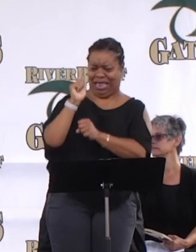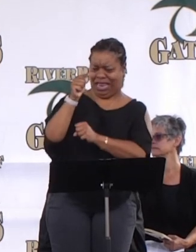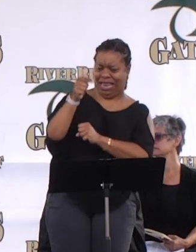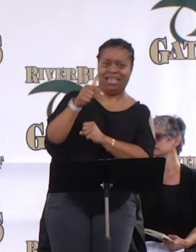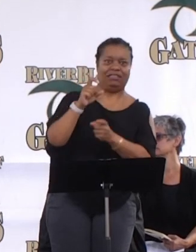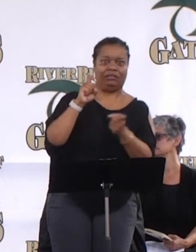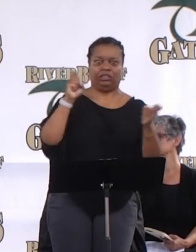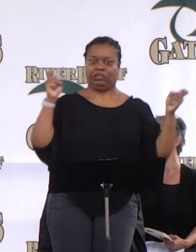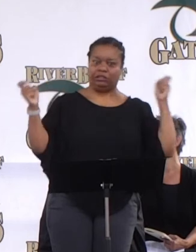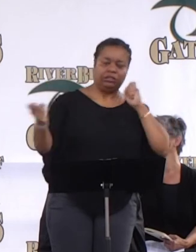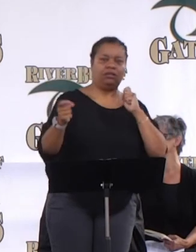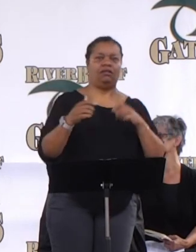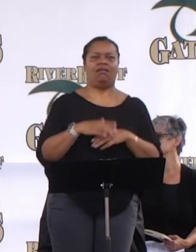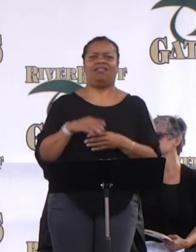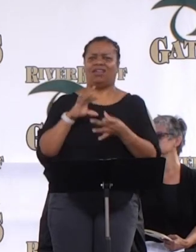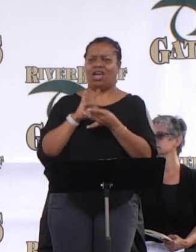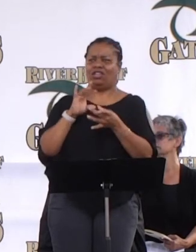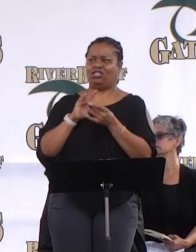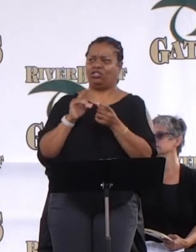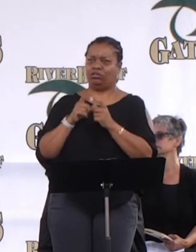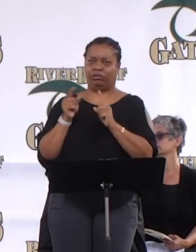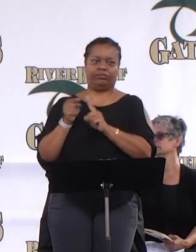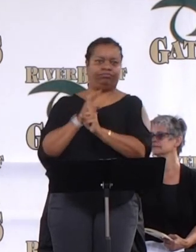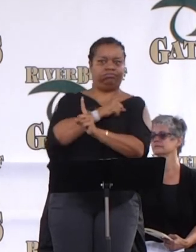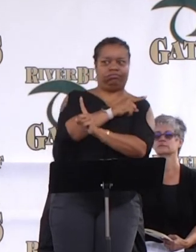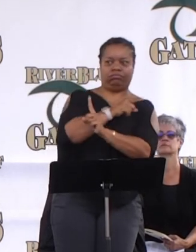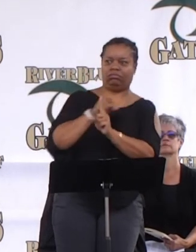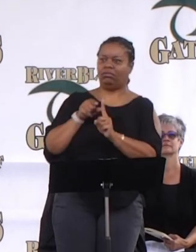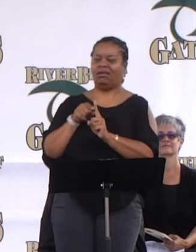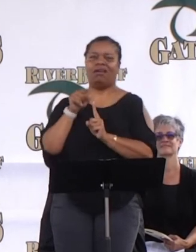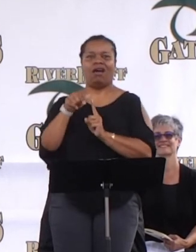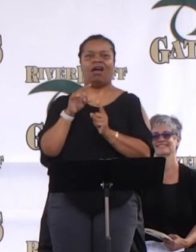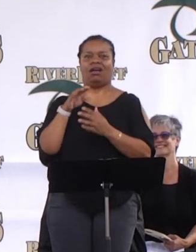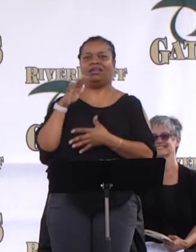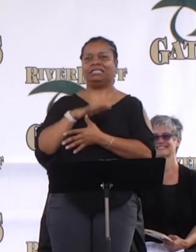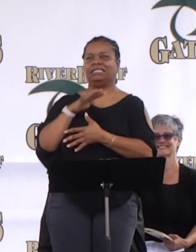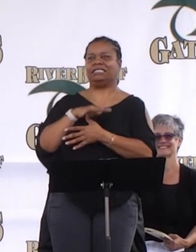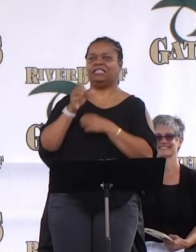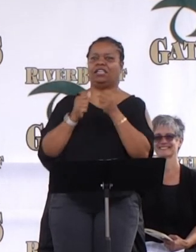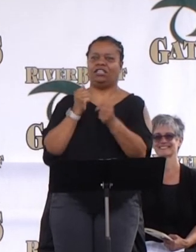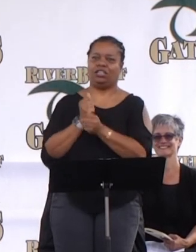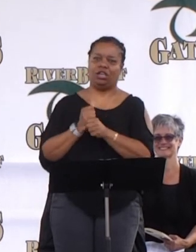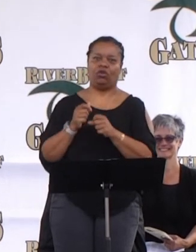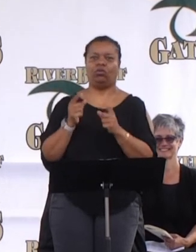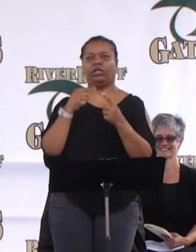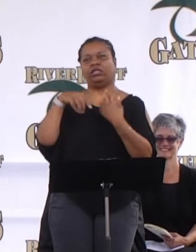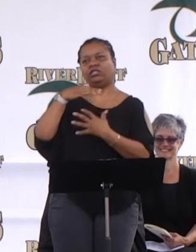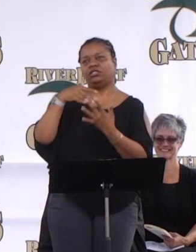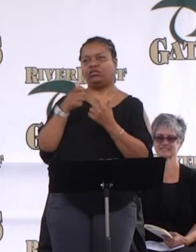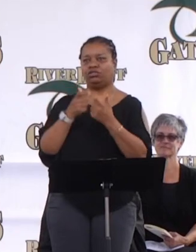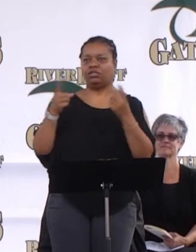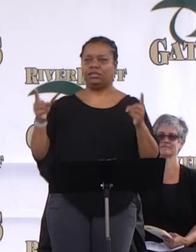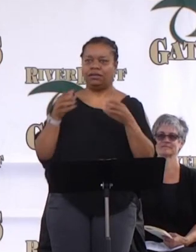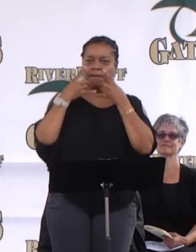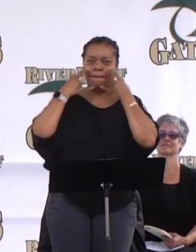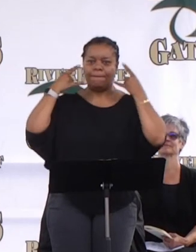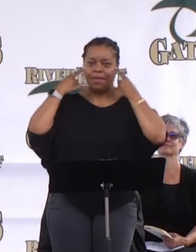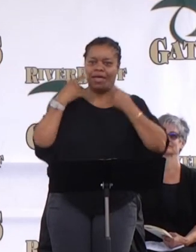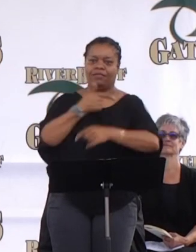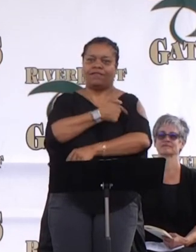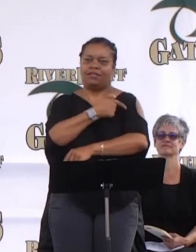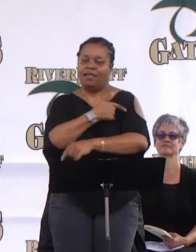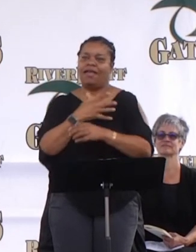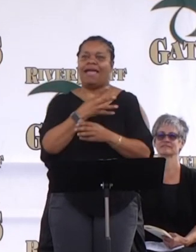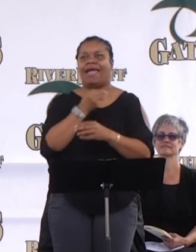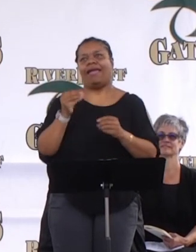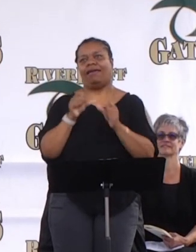changed. Our story had quite the plot twist with our senior year filled with social distancing, masks, vaccinations,